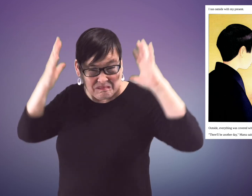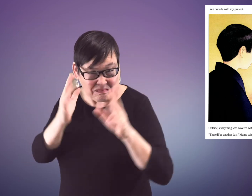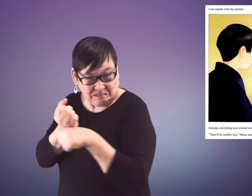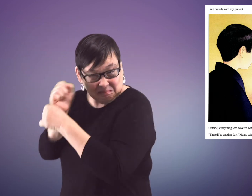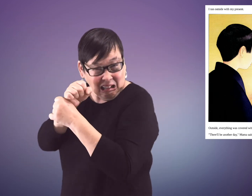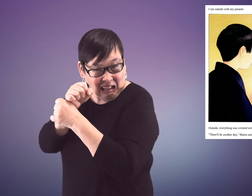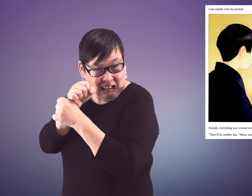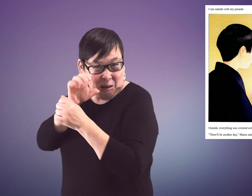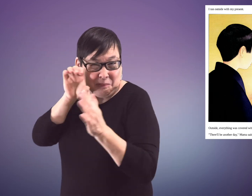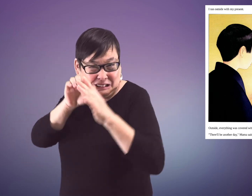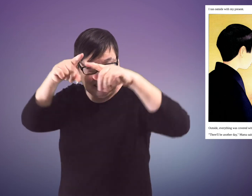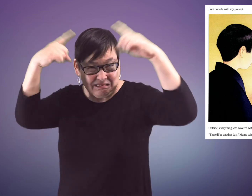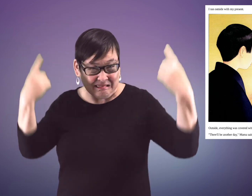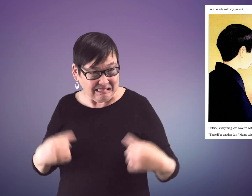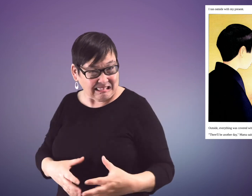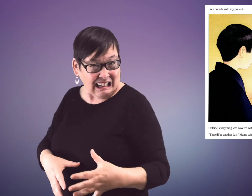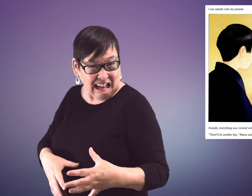fierce warrior staring right at me.